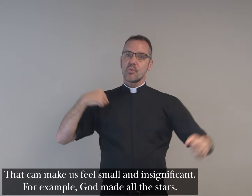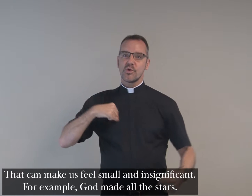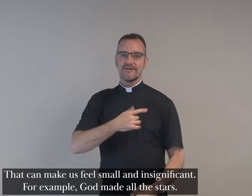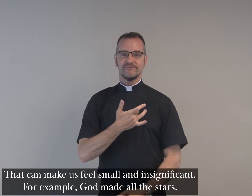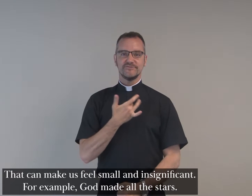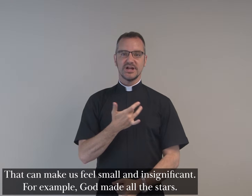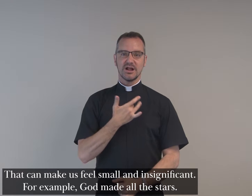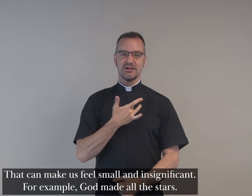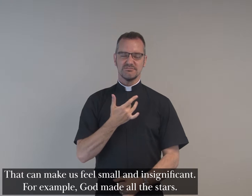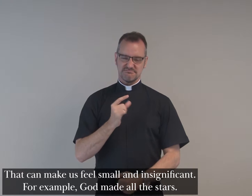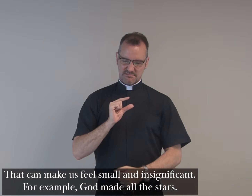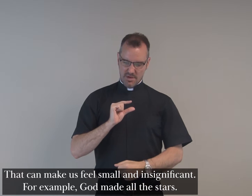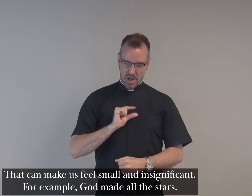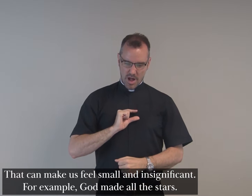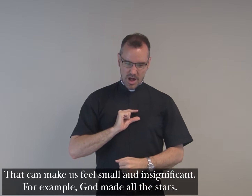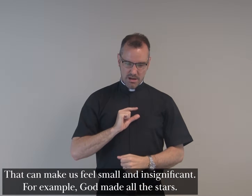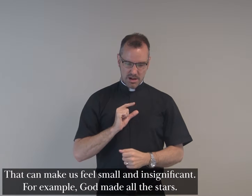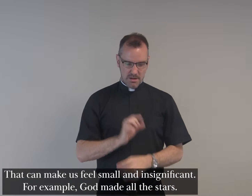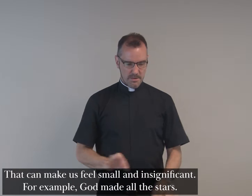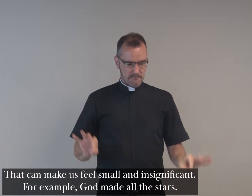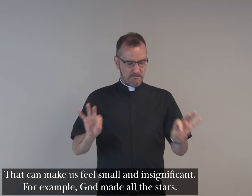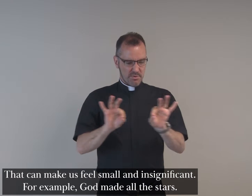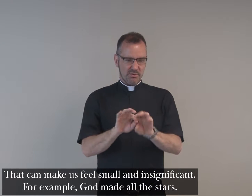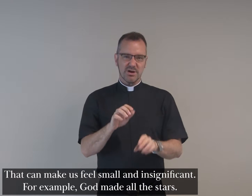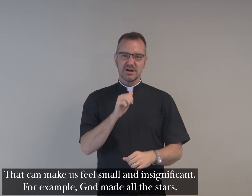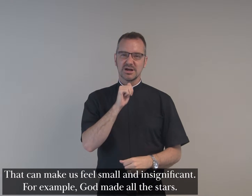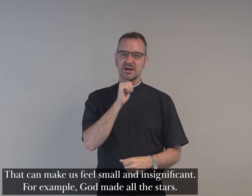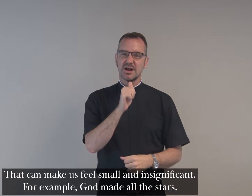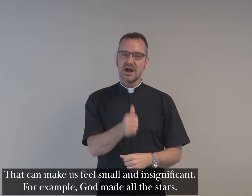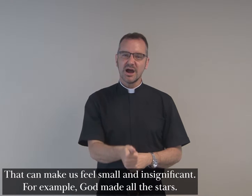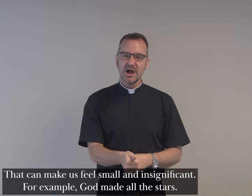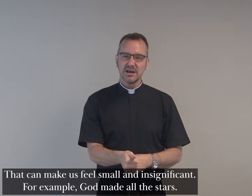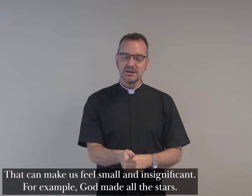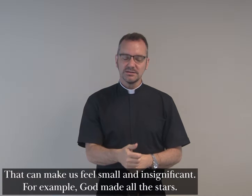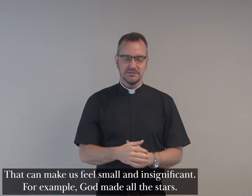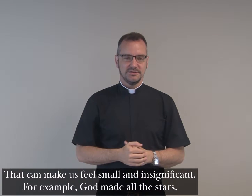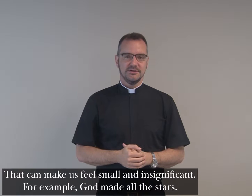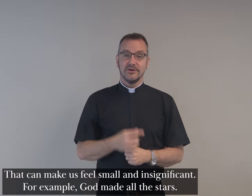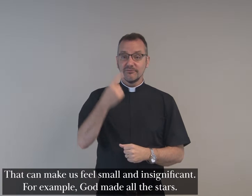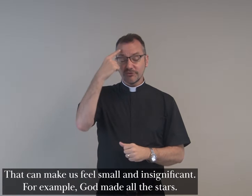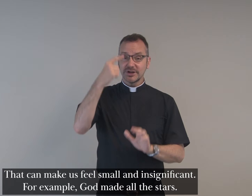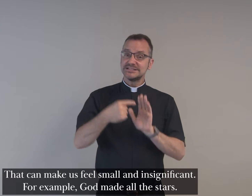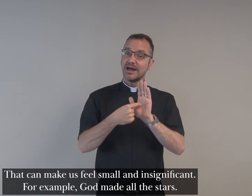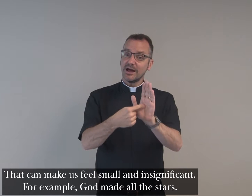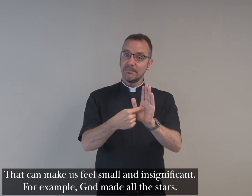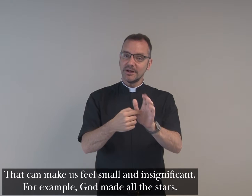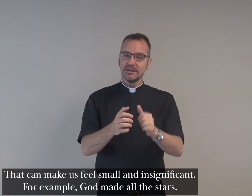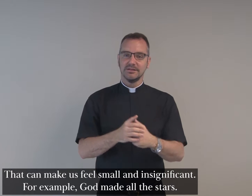That can make us feel small and insignificant. For example, God made all the stars.